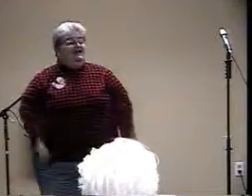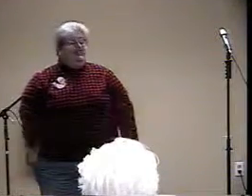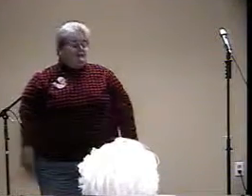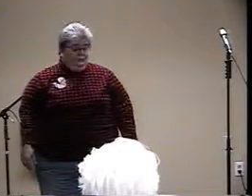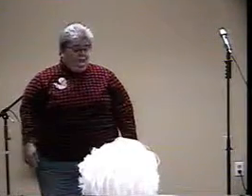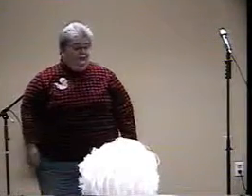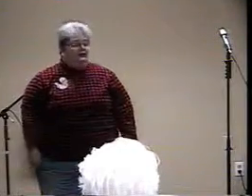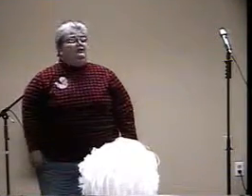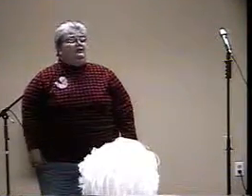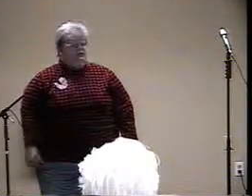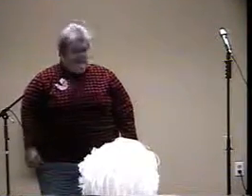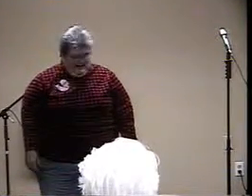had a good